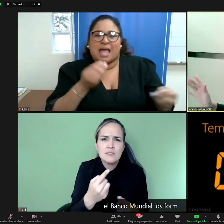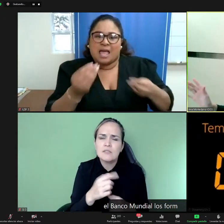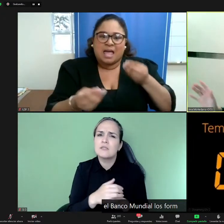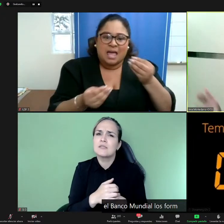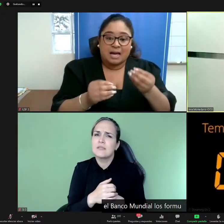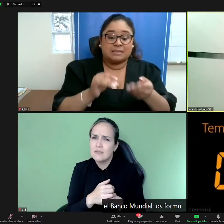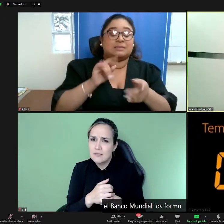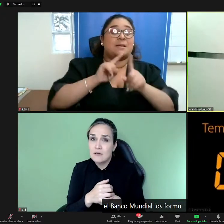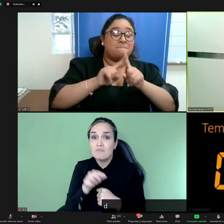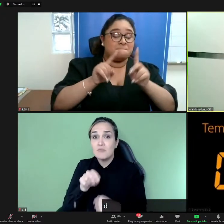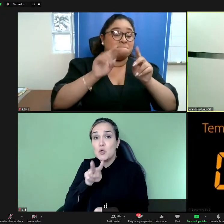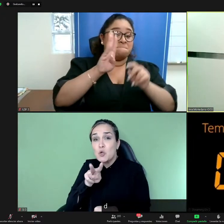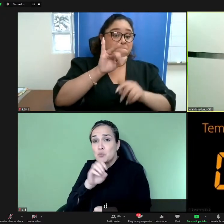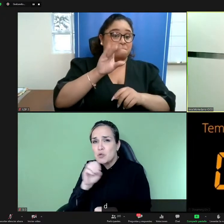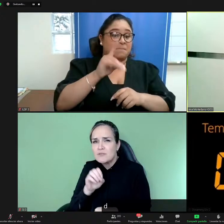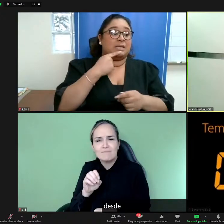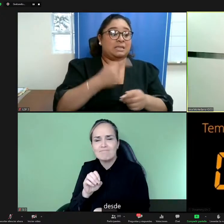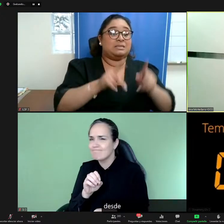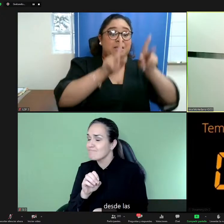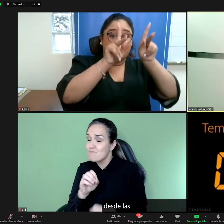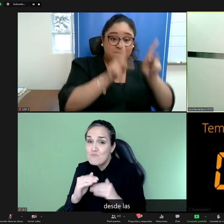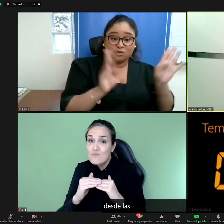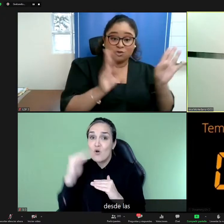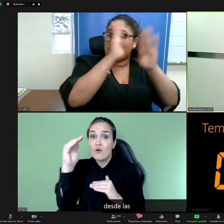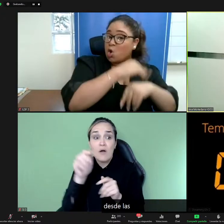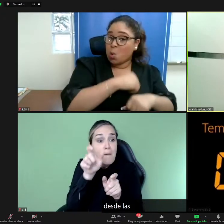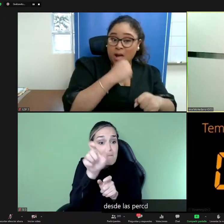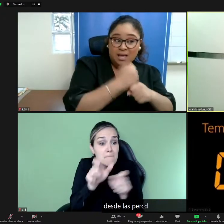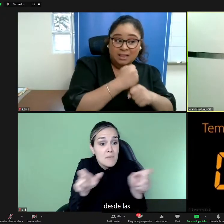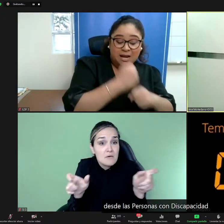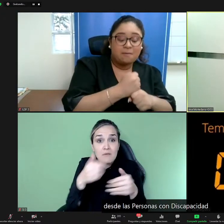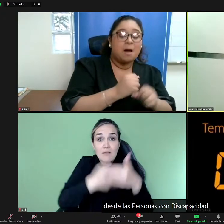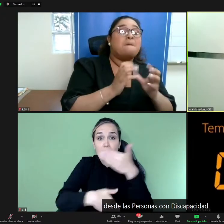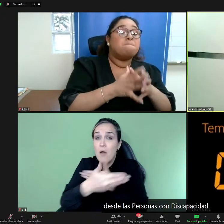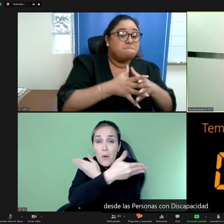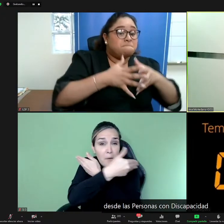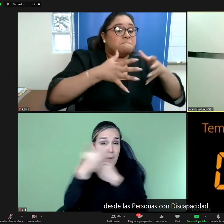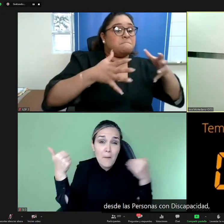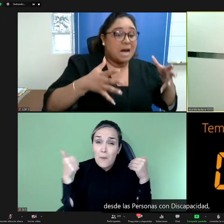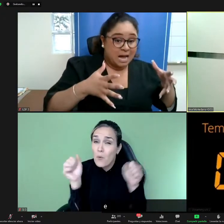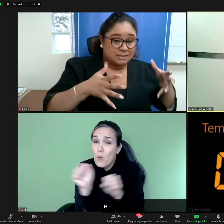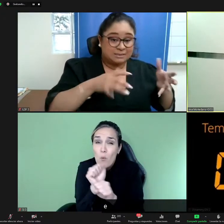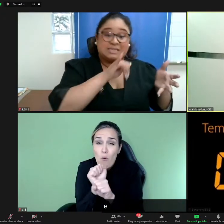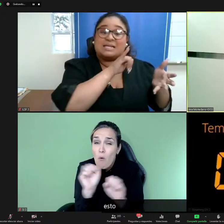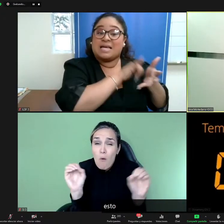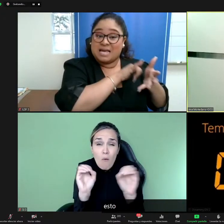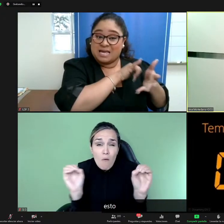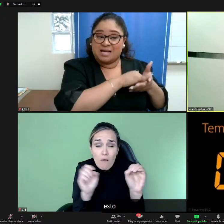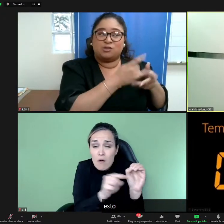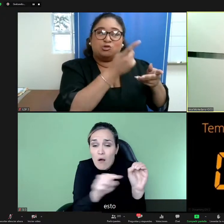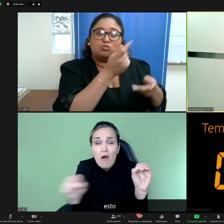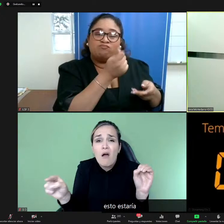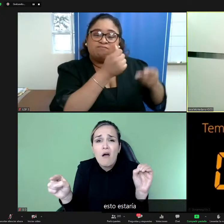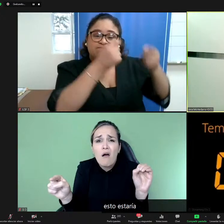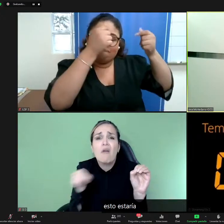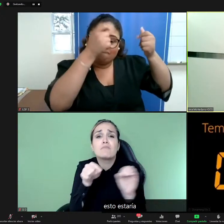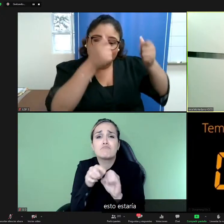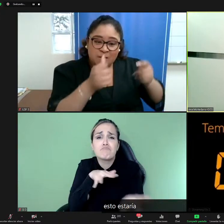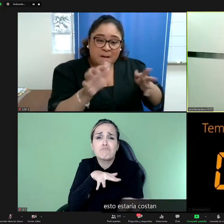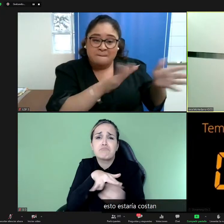and for the world bank this is important the unemployment of persons with disabilities will cost our